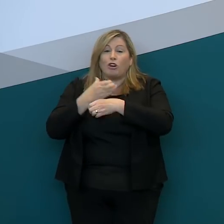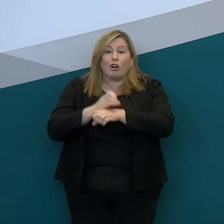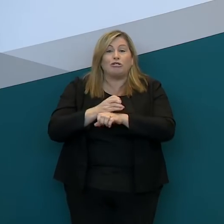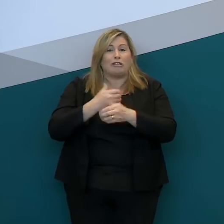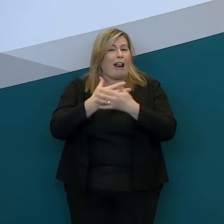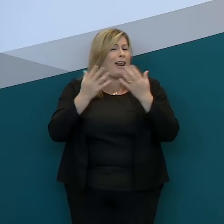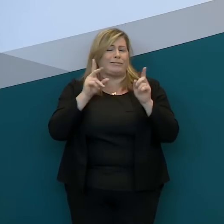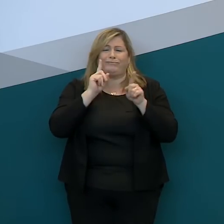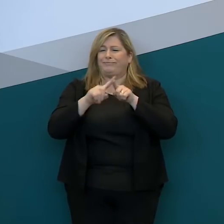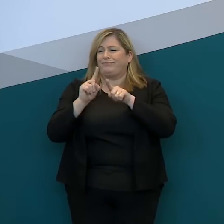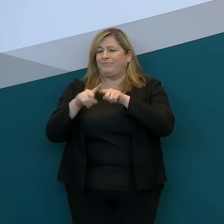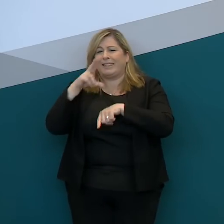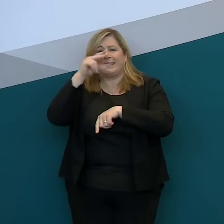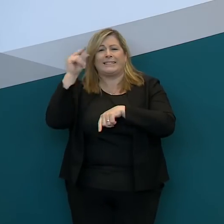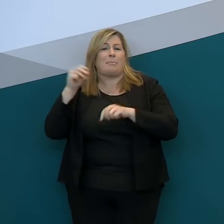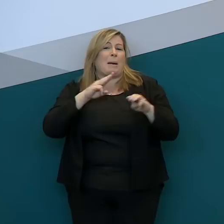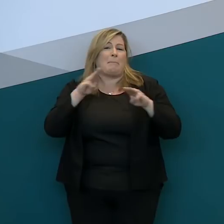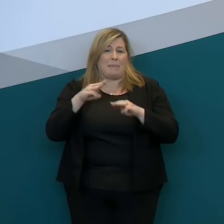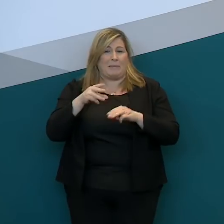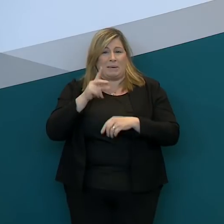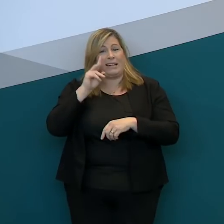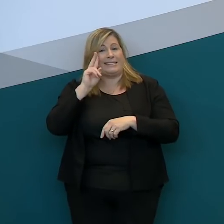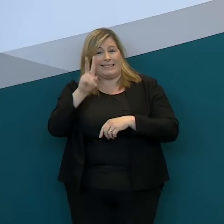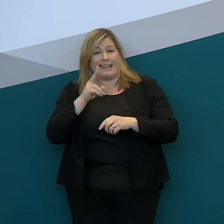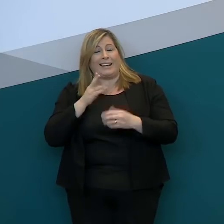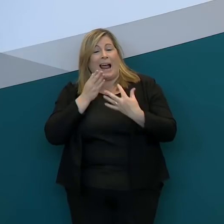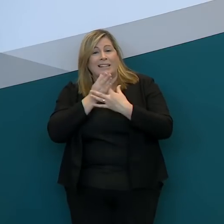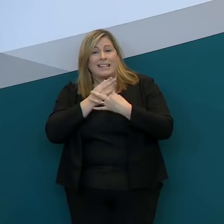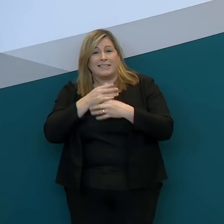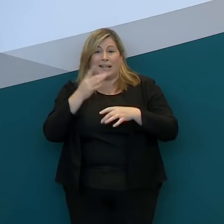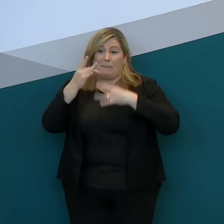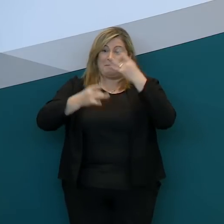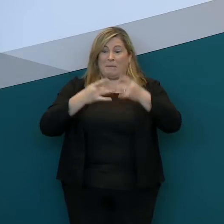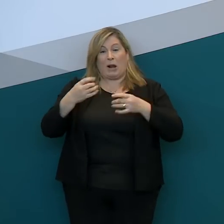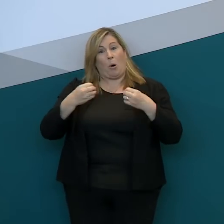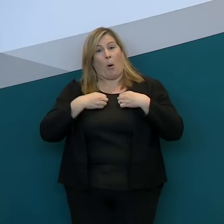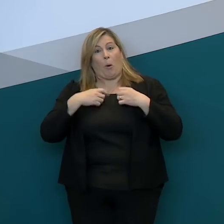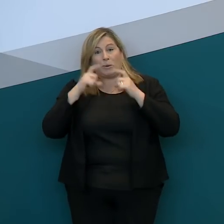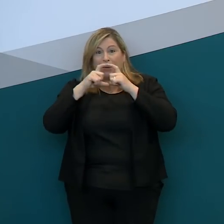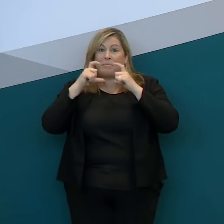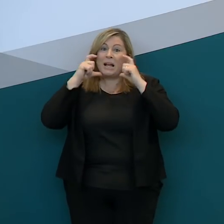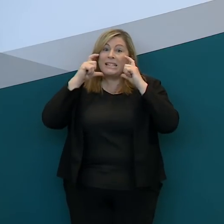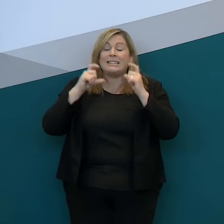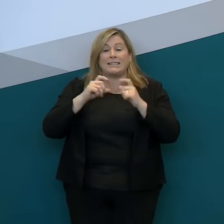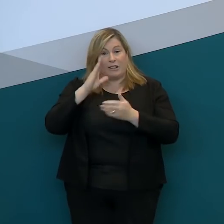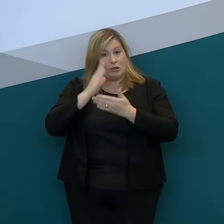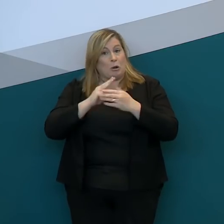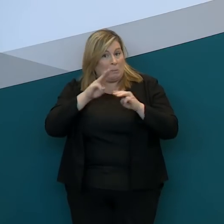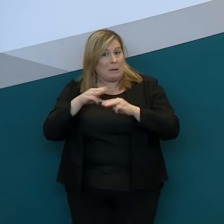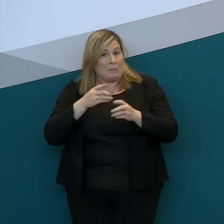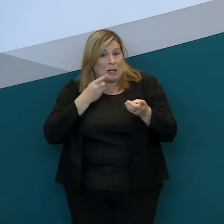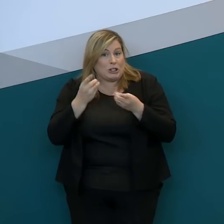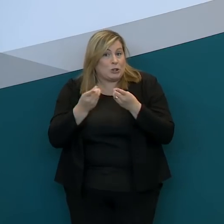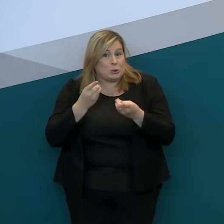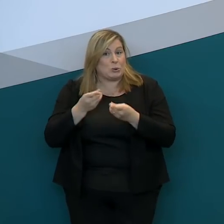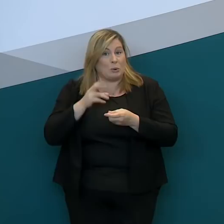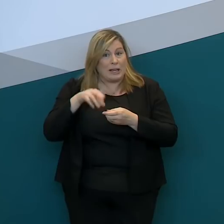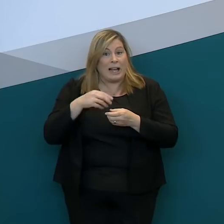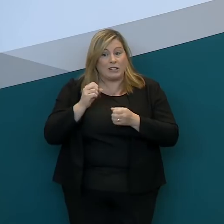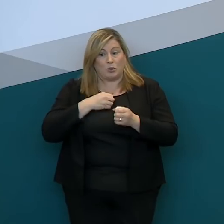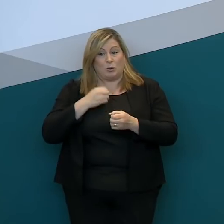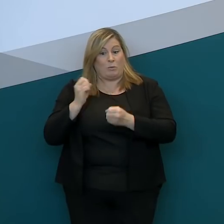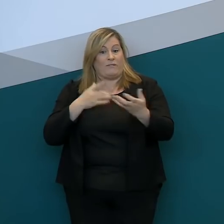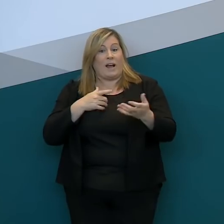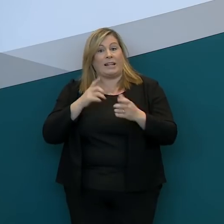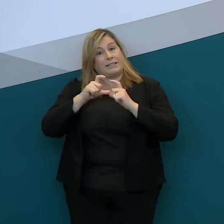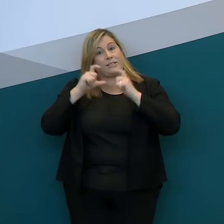lots of examples of that available for people to see. So practical things that people can take, steps that people can make to provide those